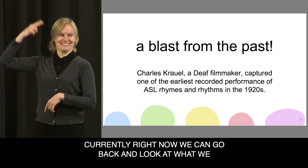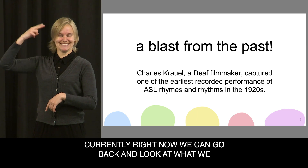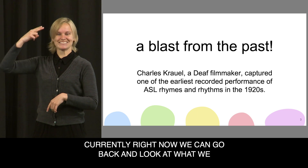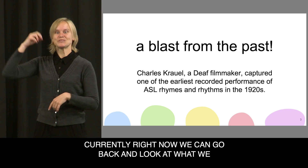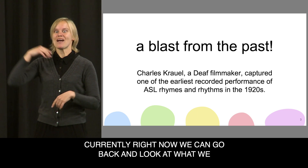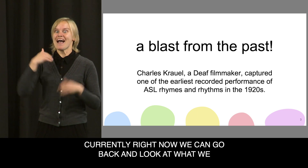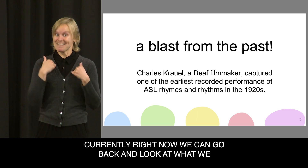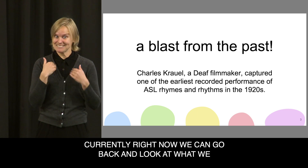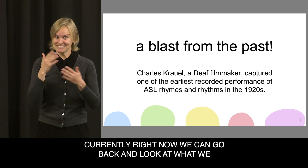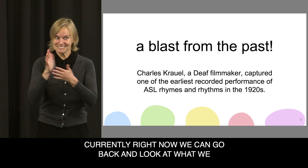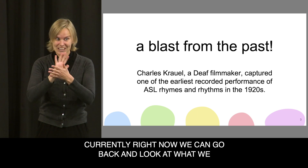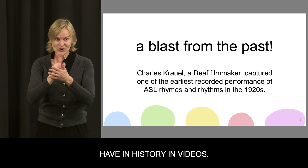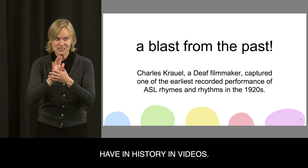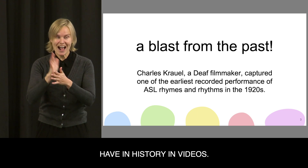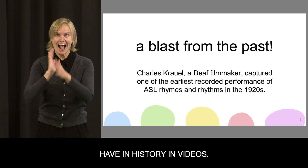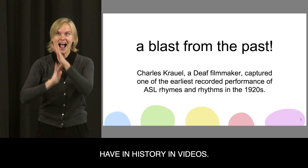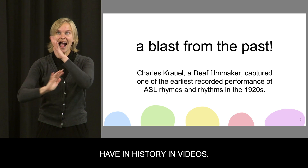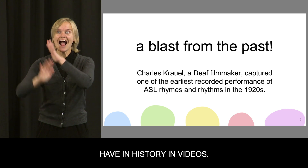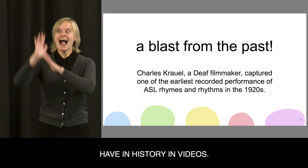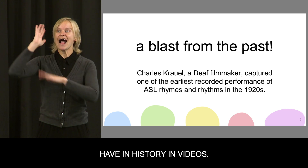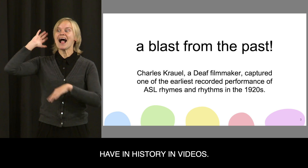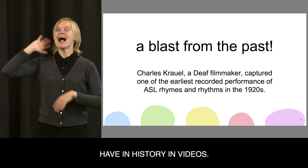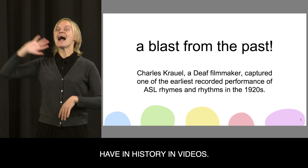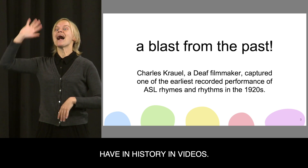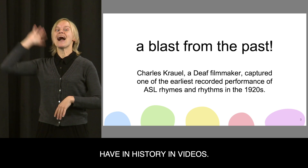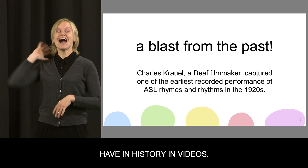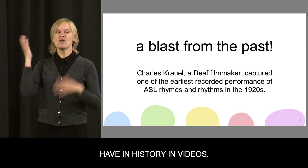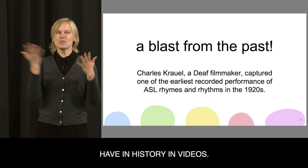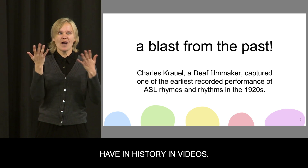back and look at what we have in history and videos